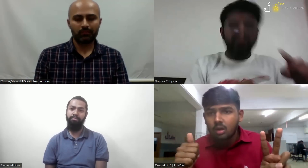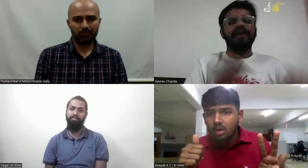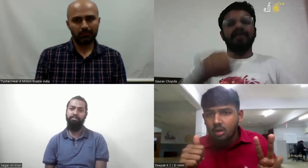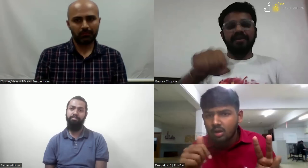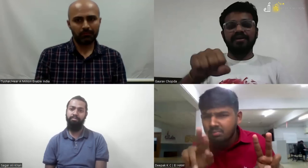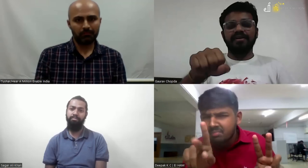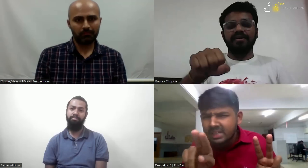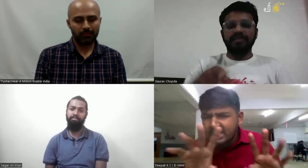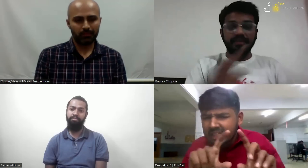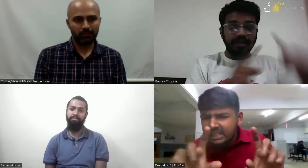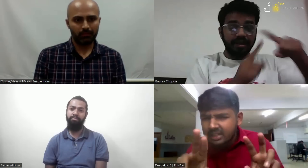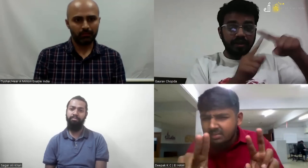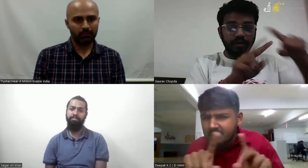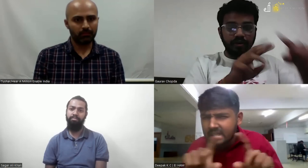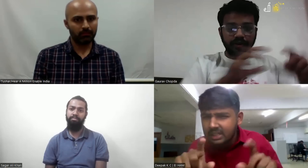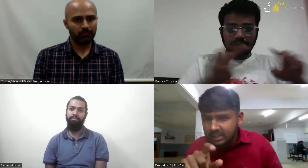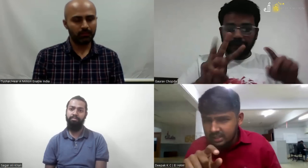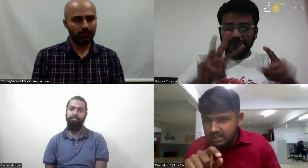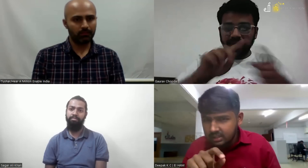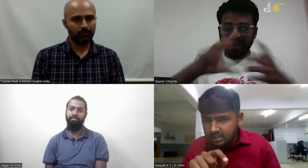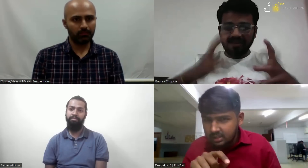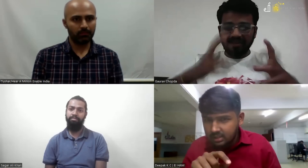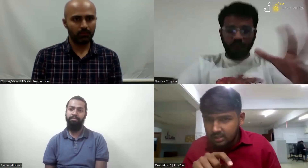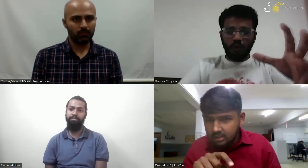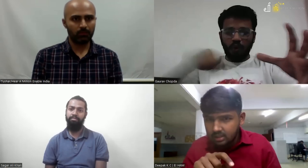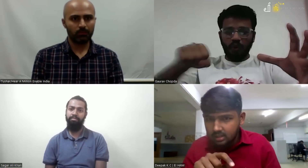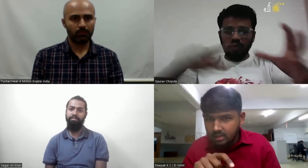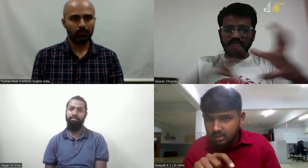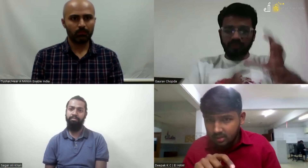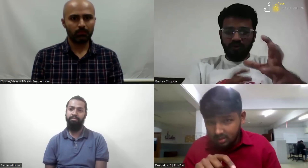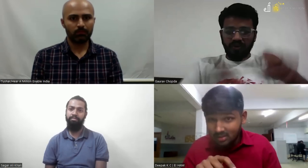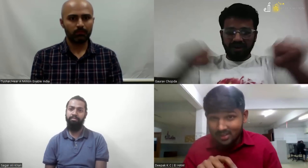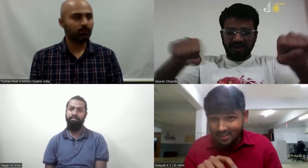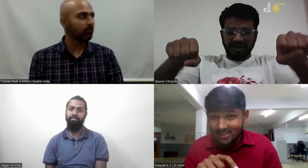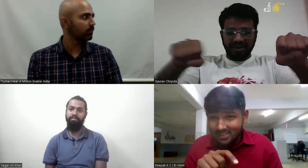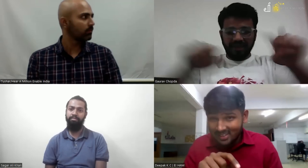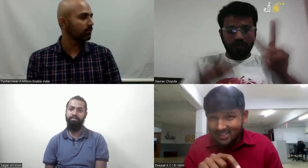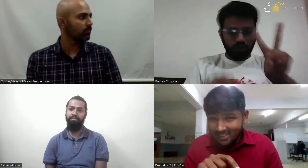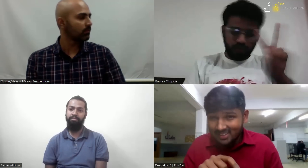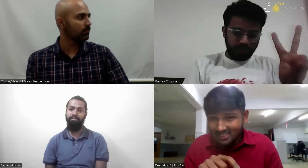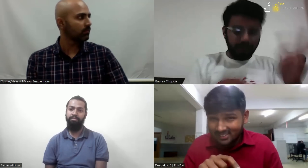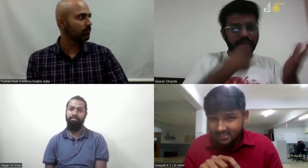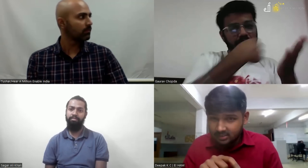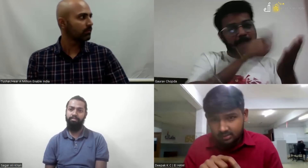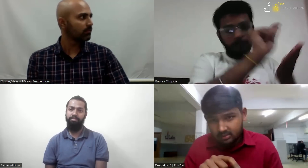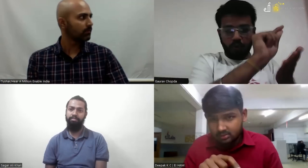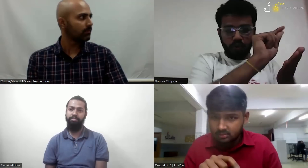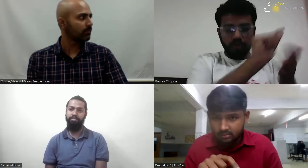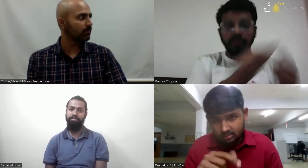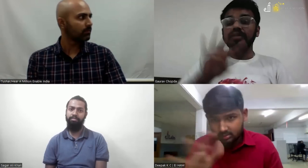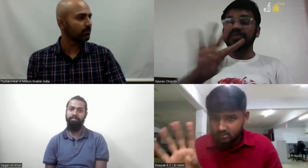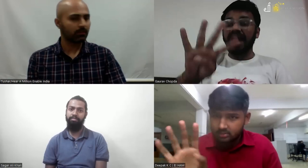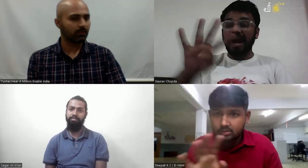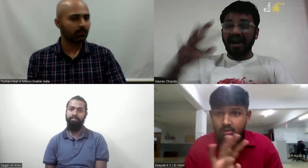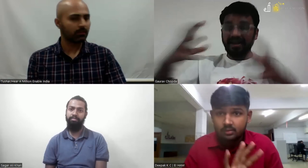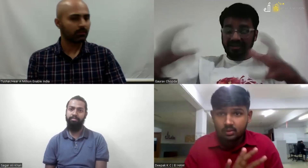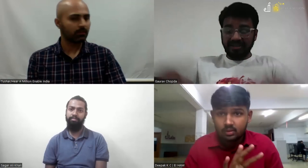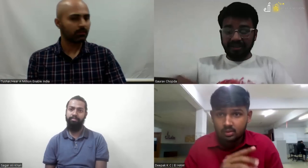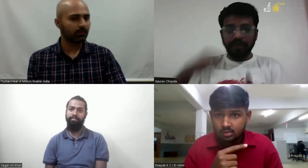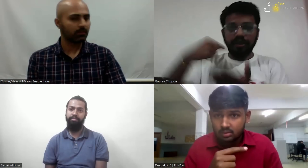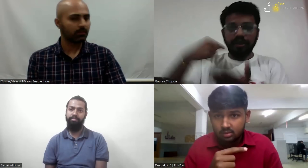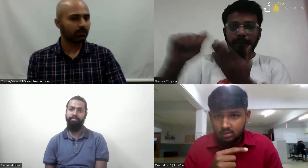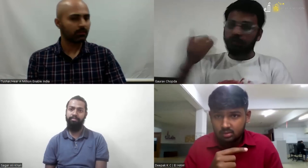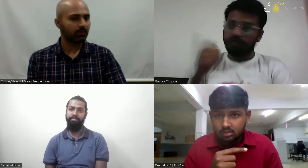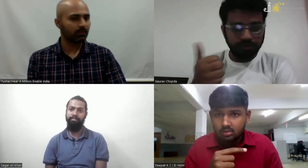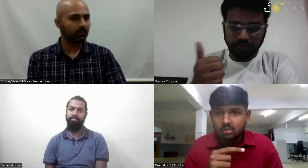you got the approval for the two-wheeler but not for that is not clear. So for the two-wheelers, I got the approval for the license,